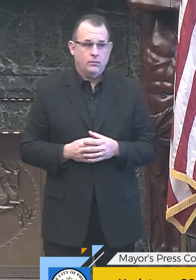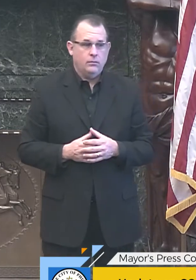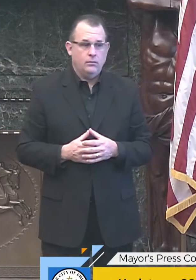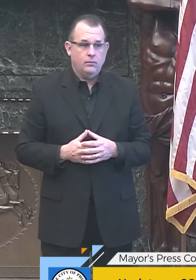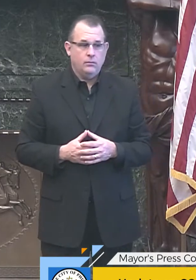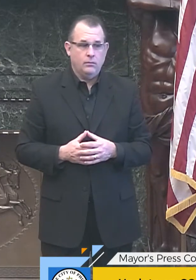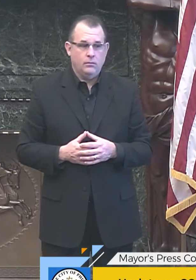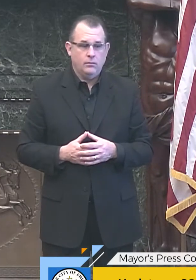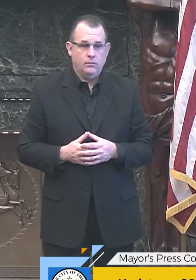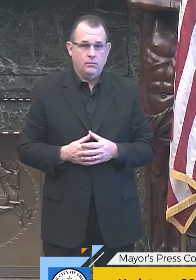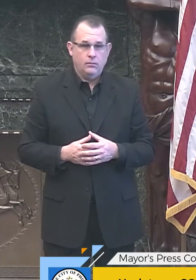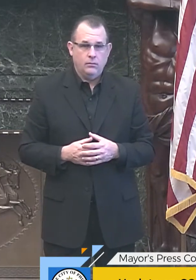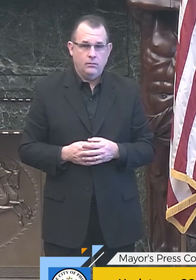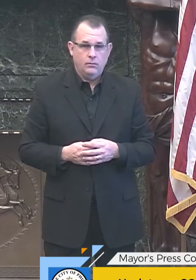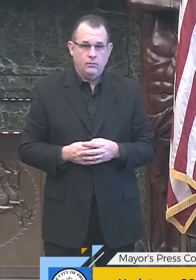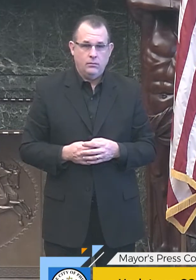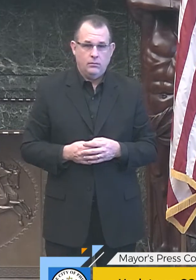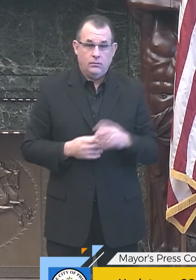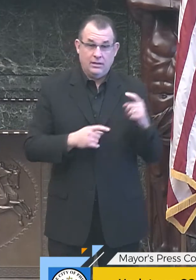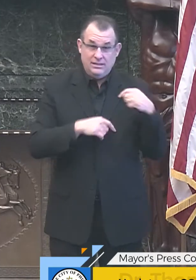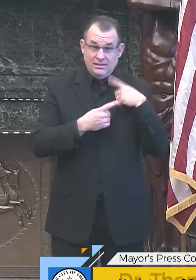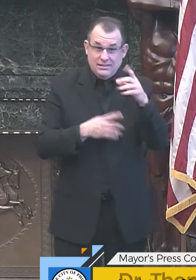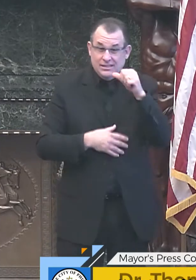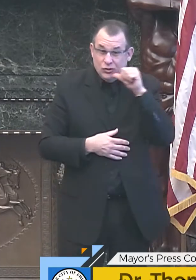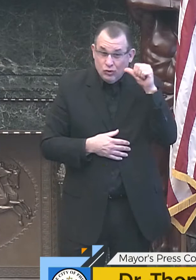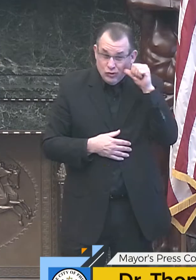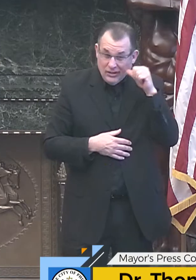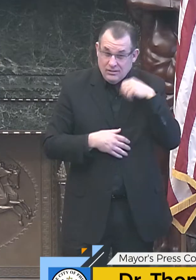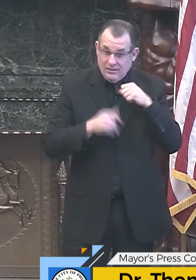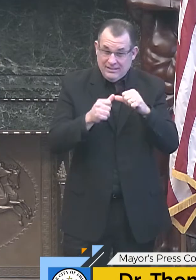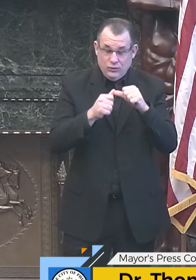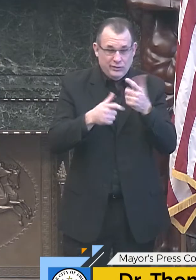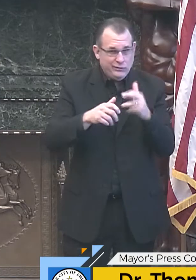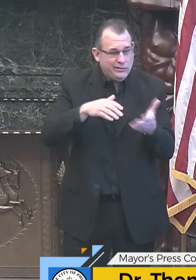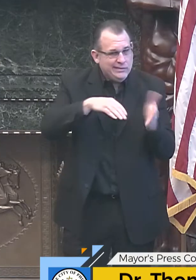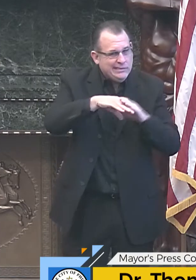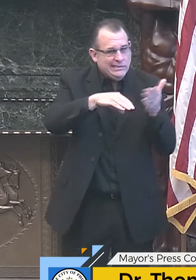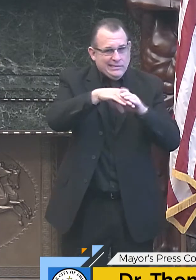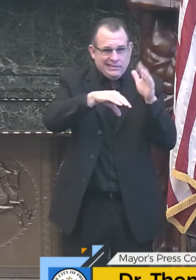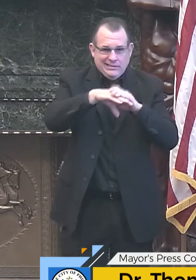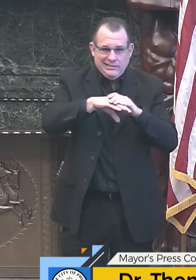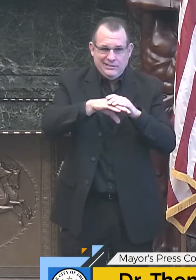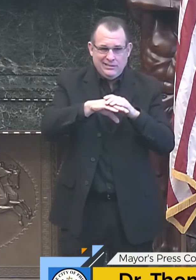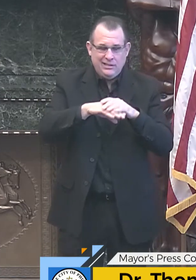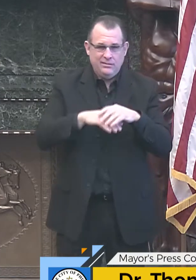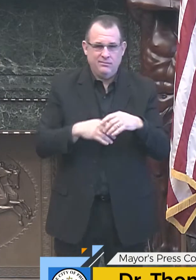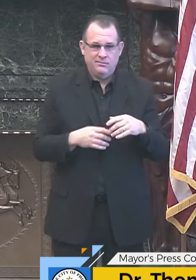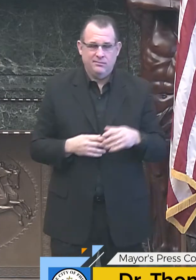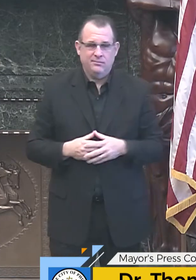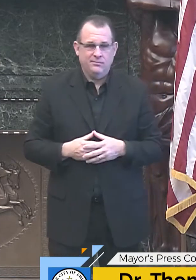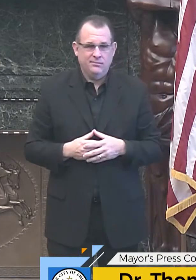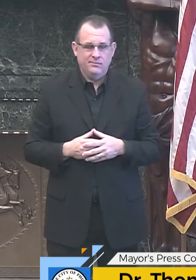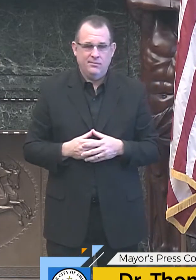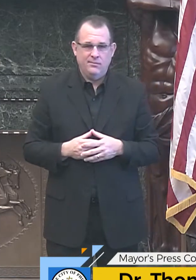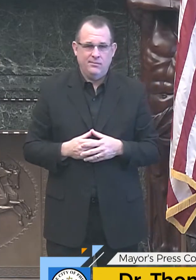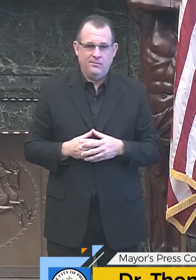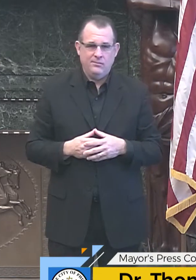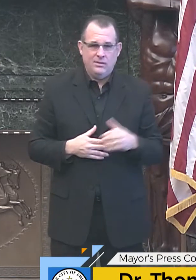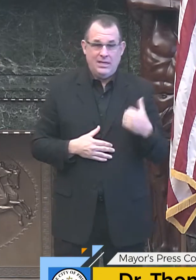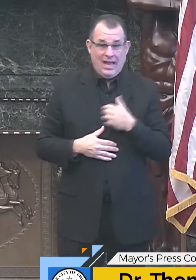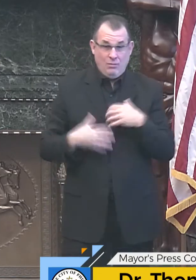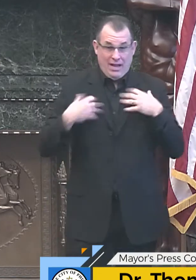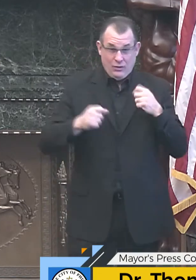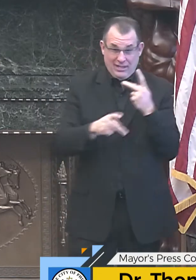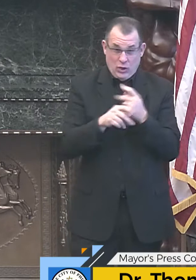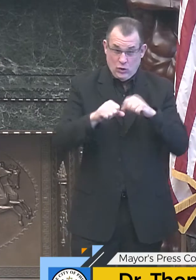So since our time yesterday, we are continuing to see a rapid growth of cases of the coronavirus infection in Philadelphia. Our healthcare system